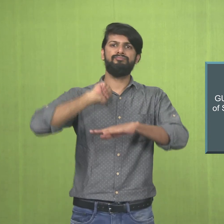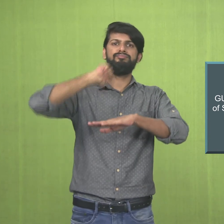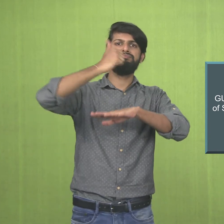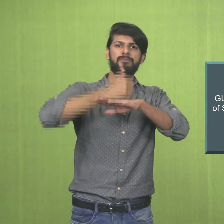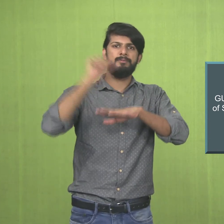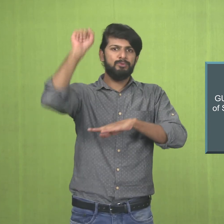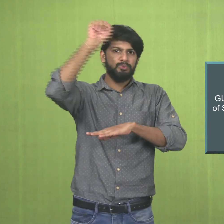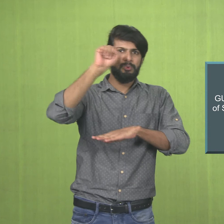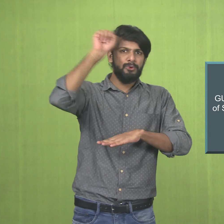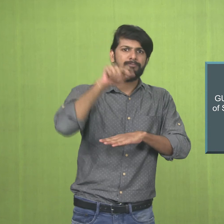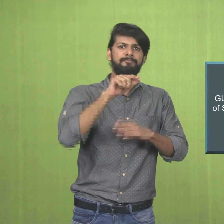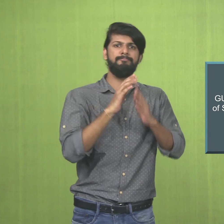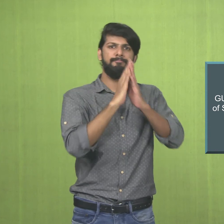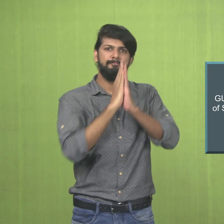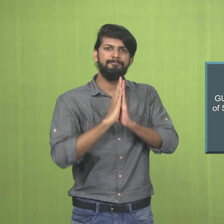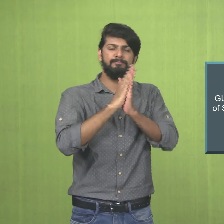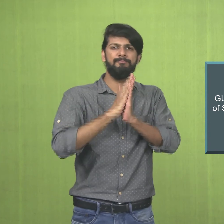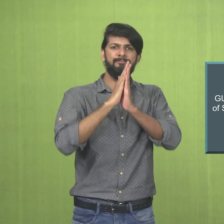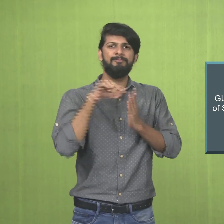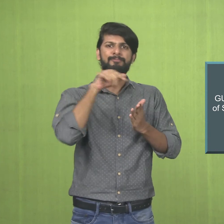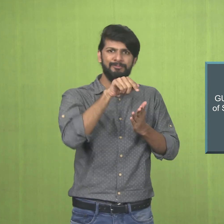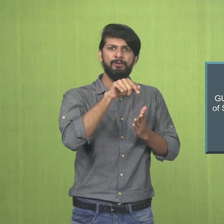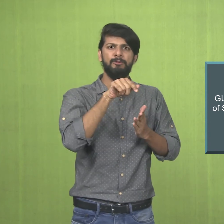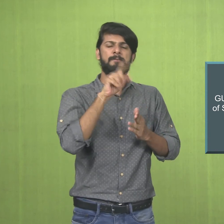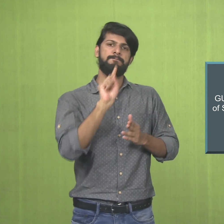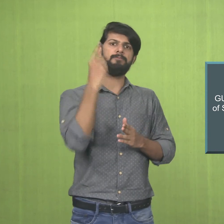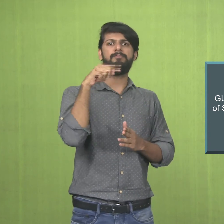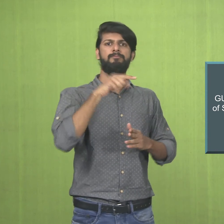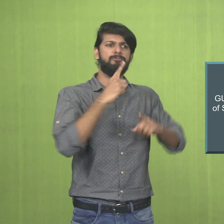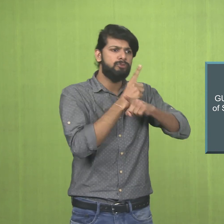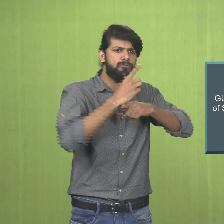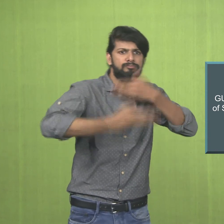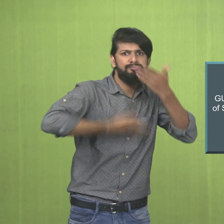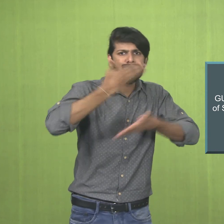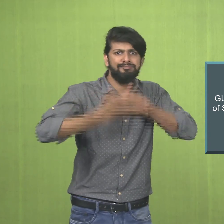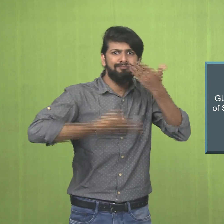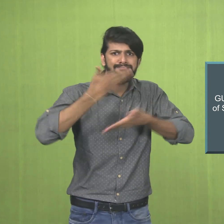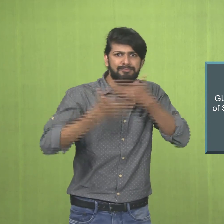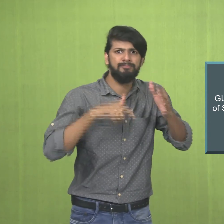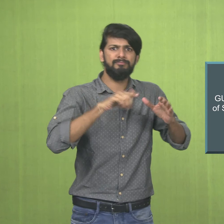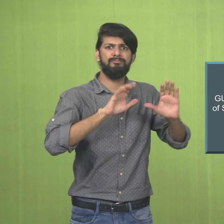Guru Nanak. Guru Nanak is the founder of Sikhism and the first Sikh teacher.